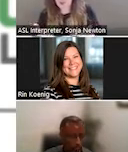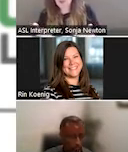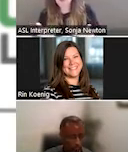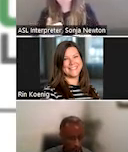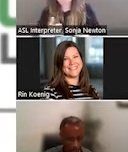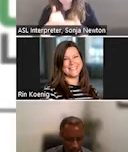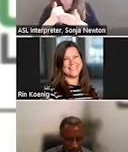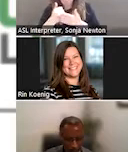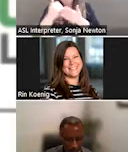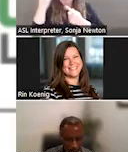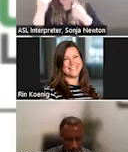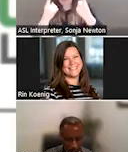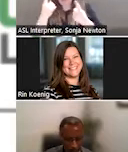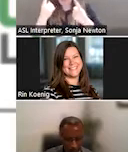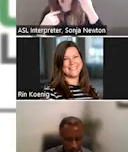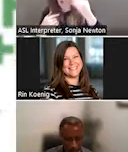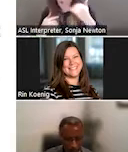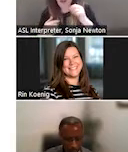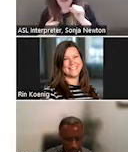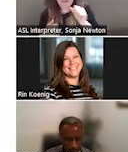why not. Next slide.